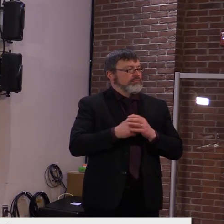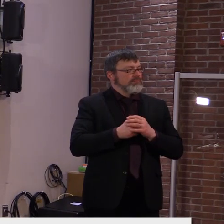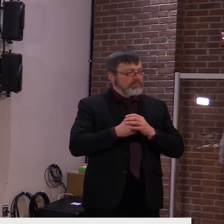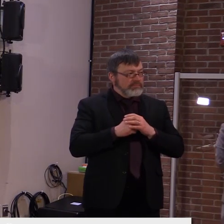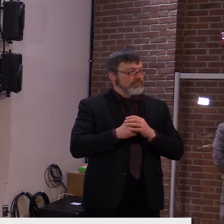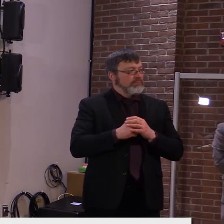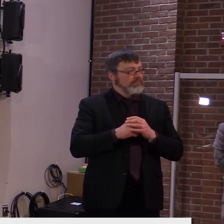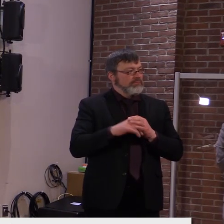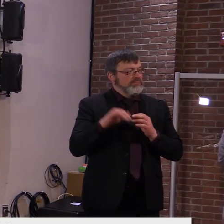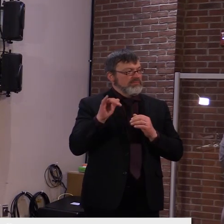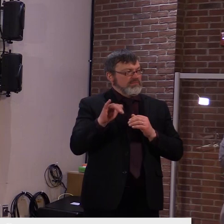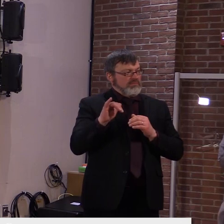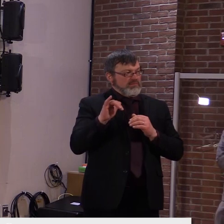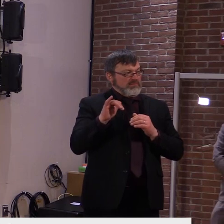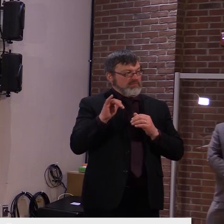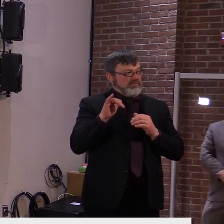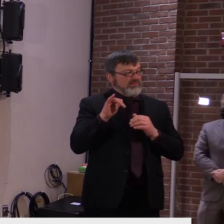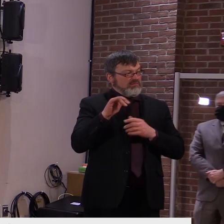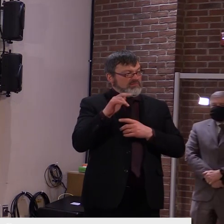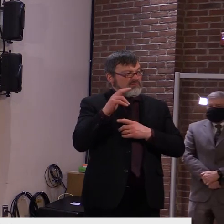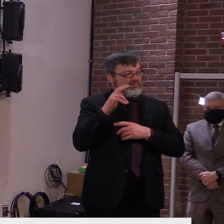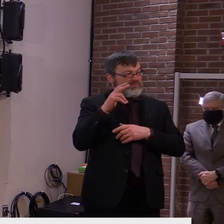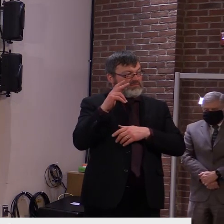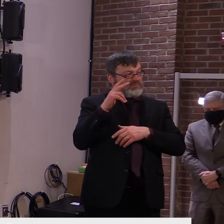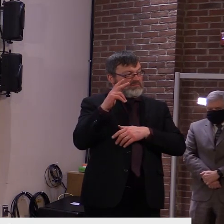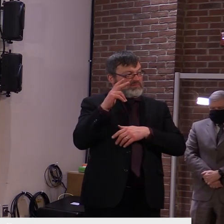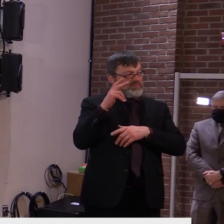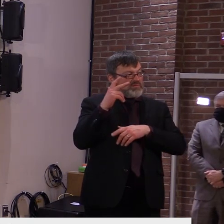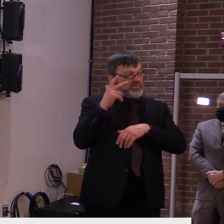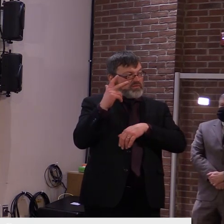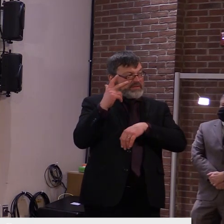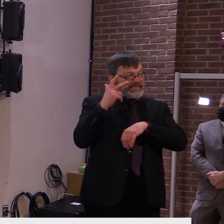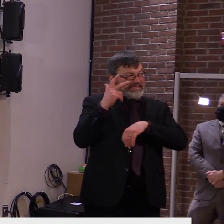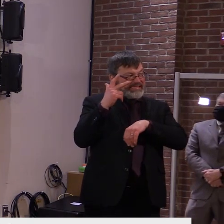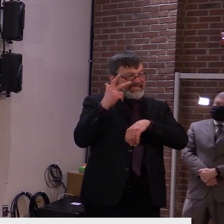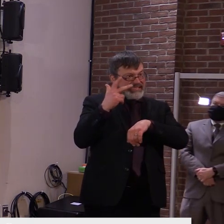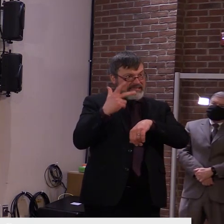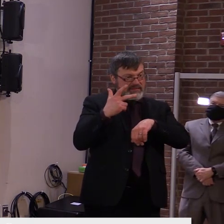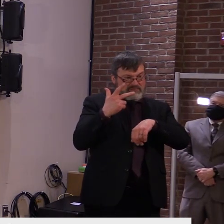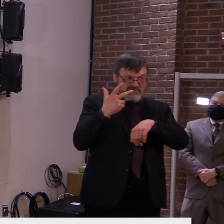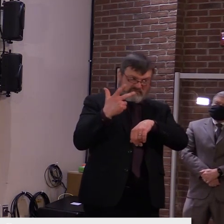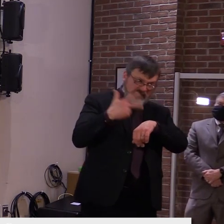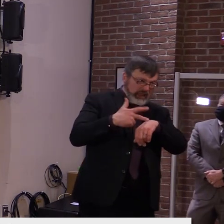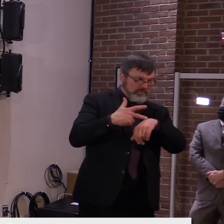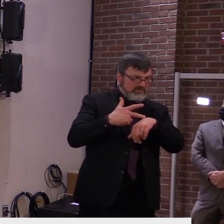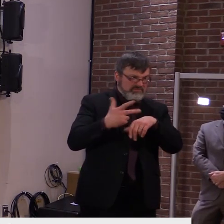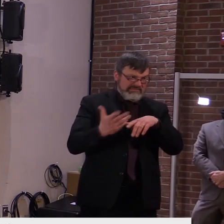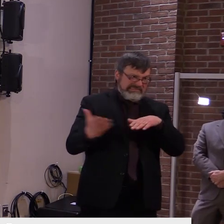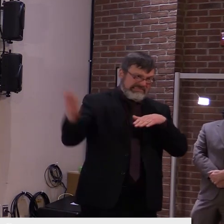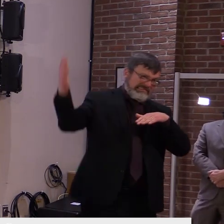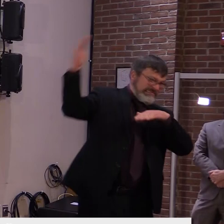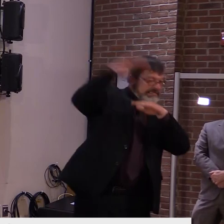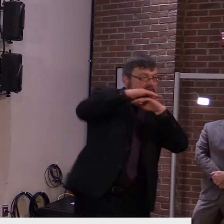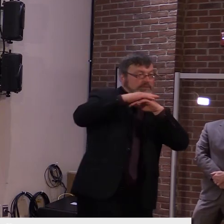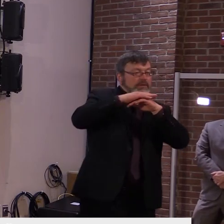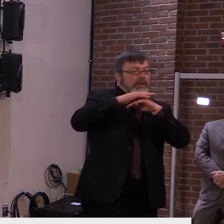volume in a year. In addition, these teams have assembled and distributed